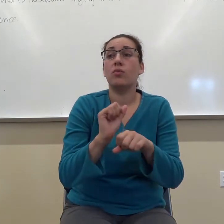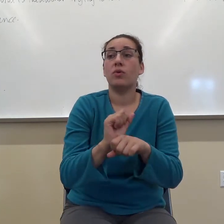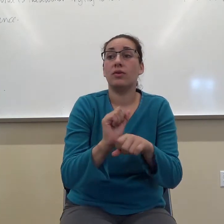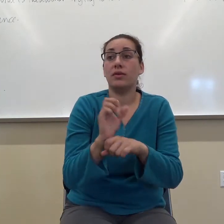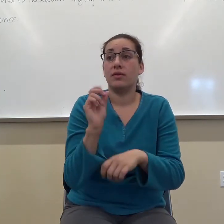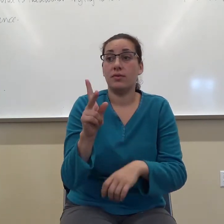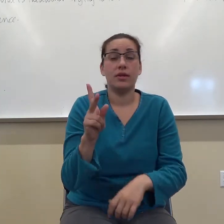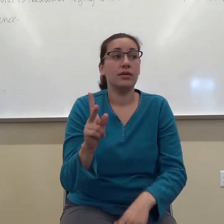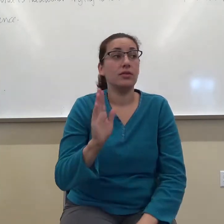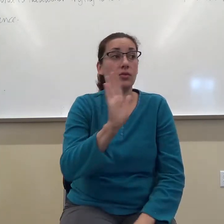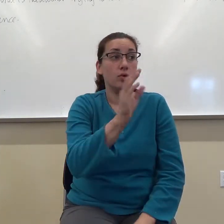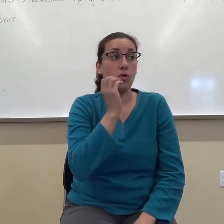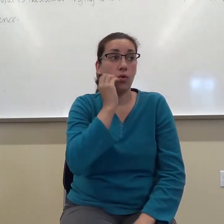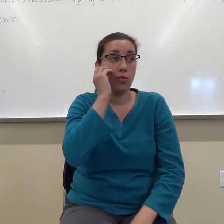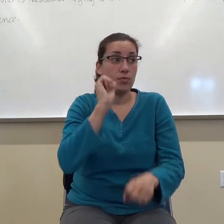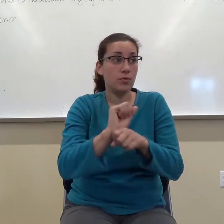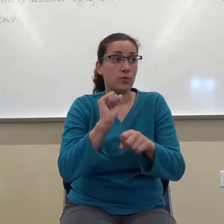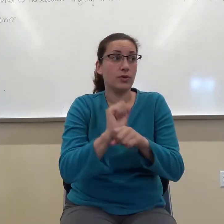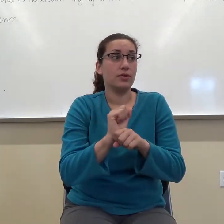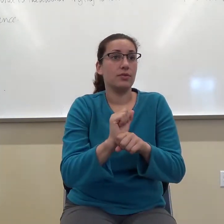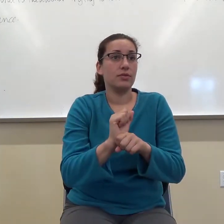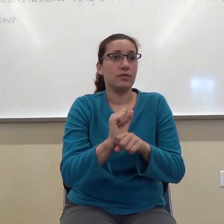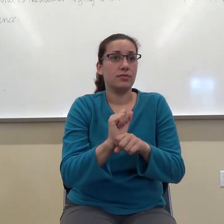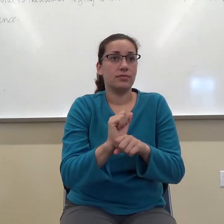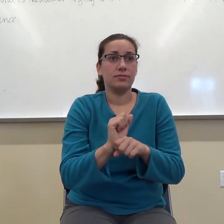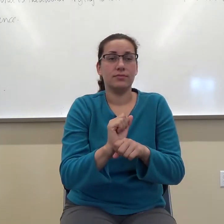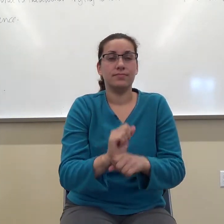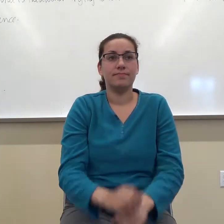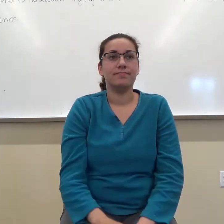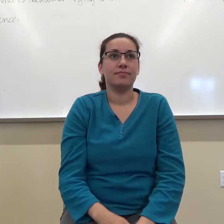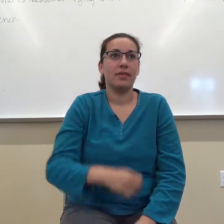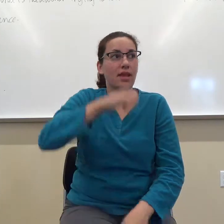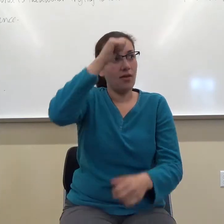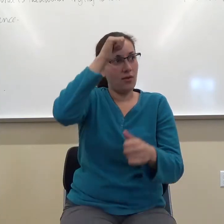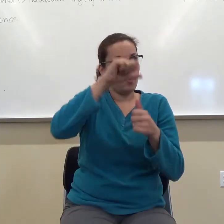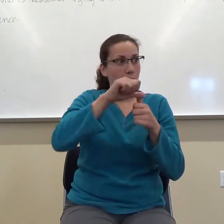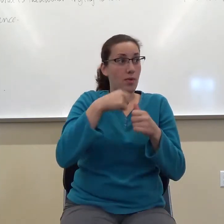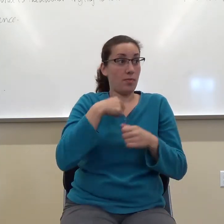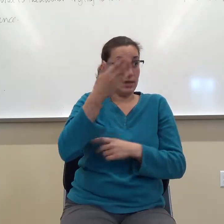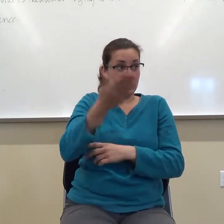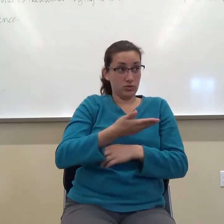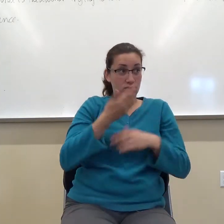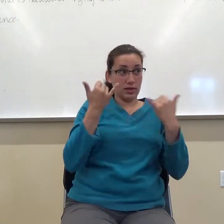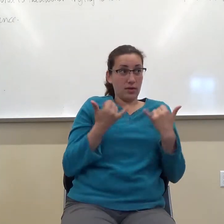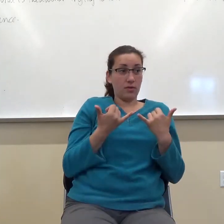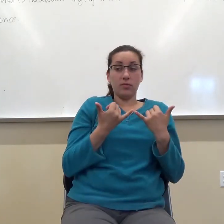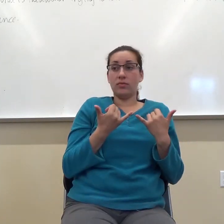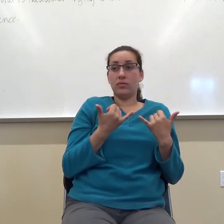homework, so again, remember, I'm introducing right now the homework for